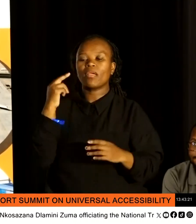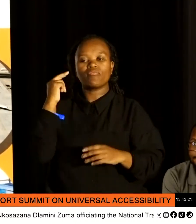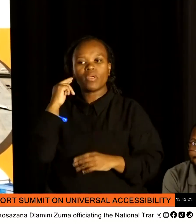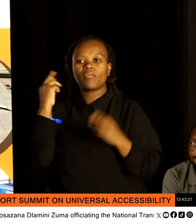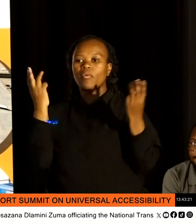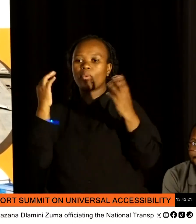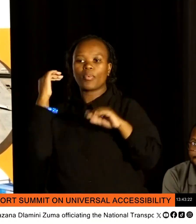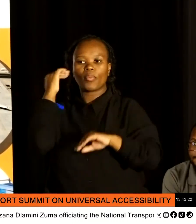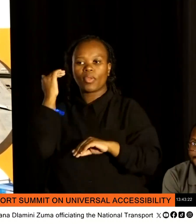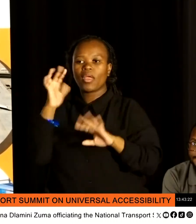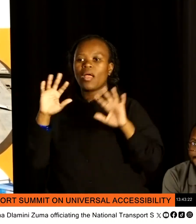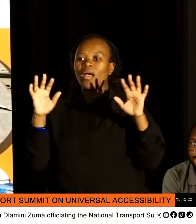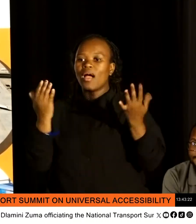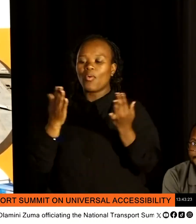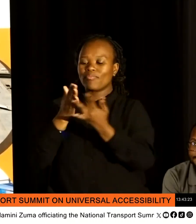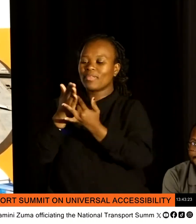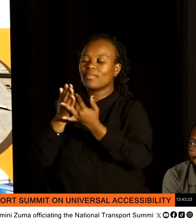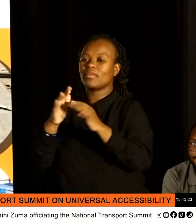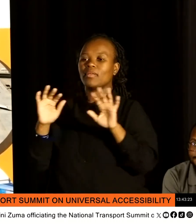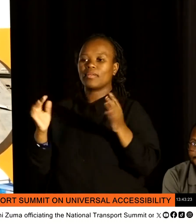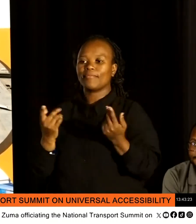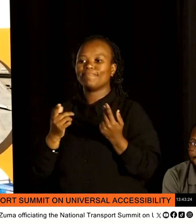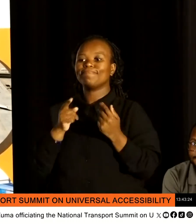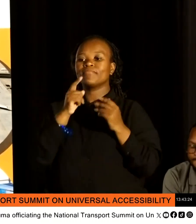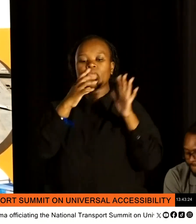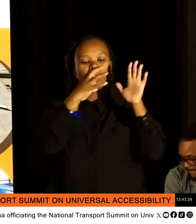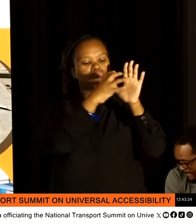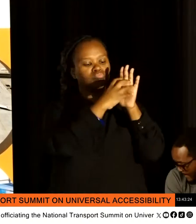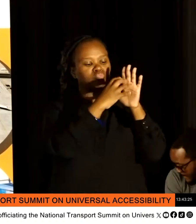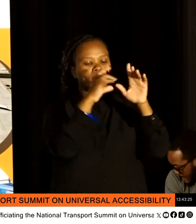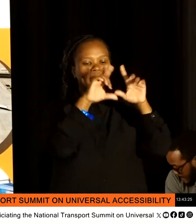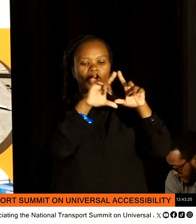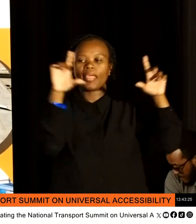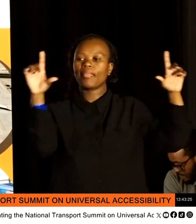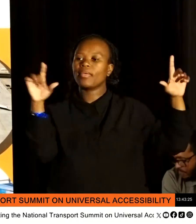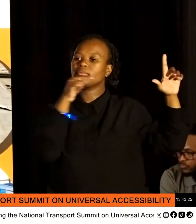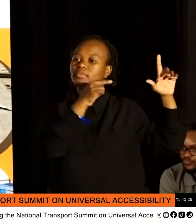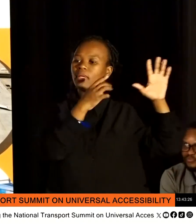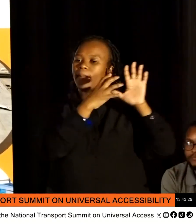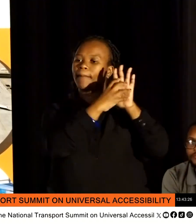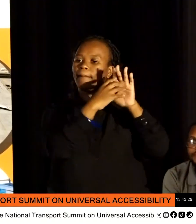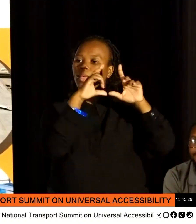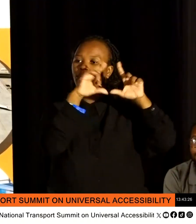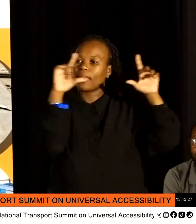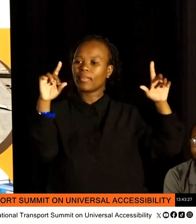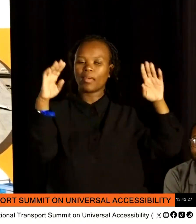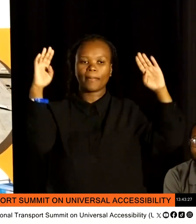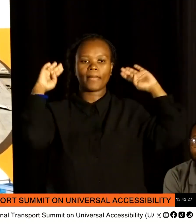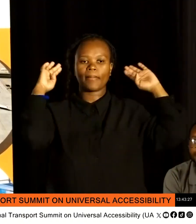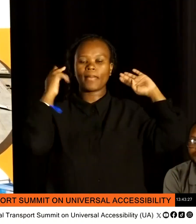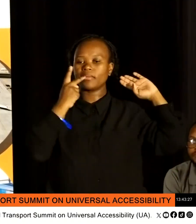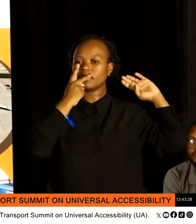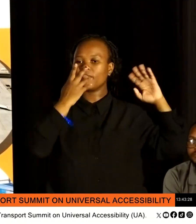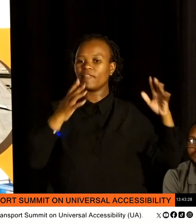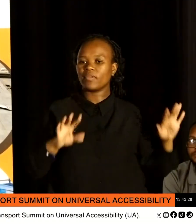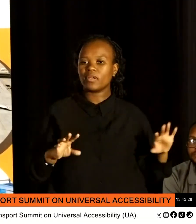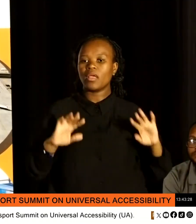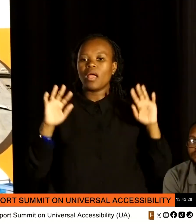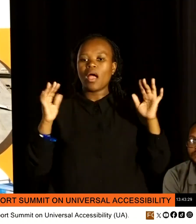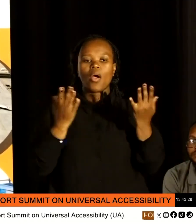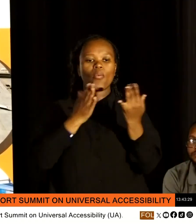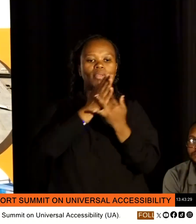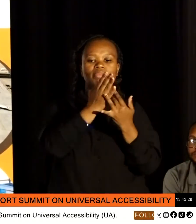to meaningful access. The images on the screen that you see there behind me, illustrating